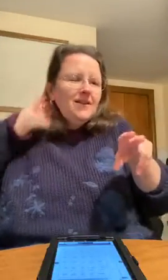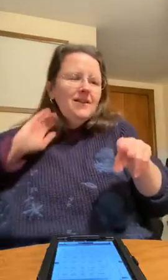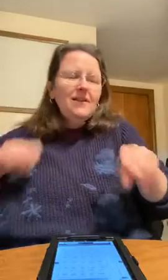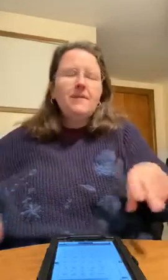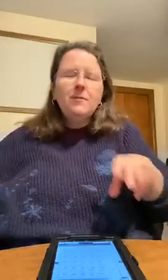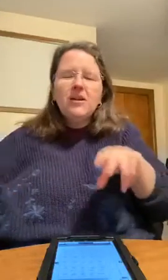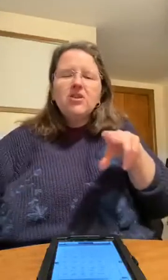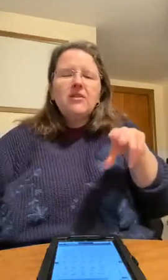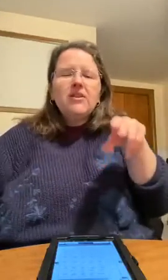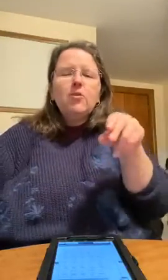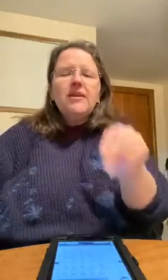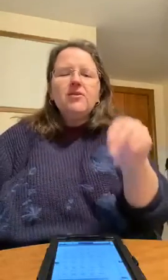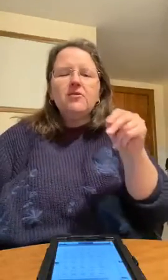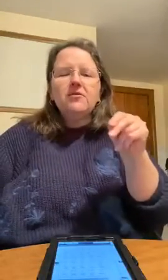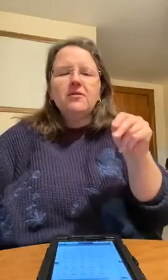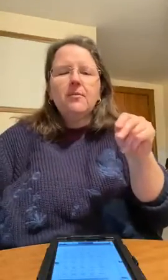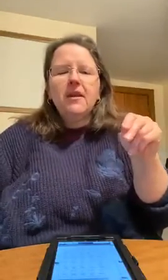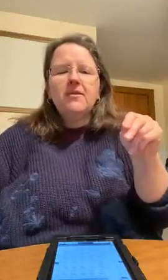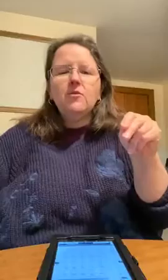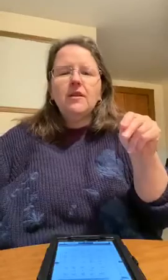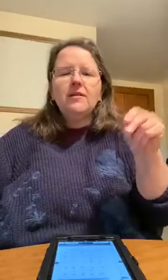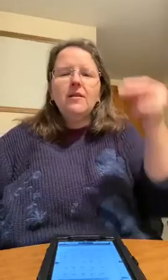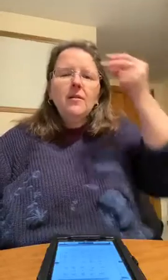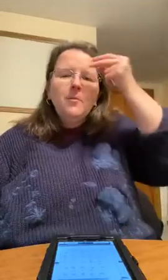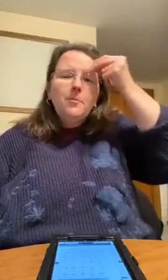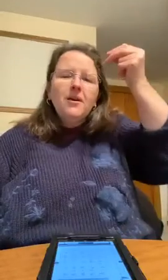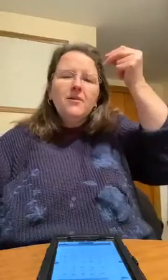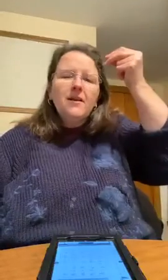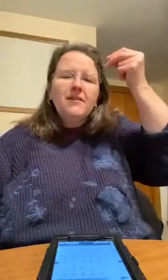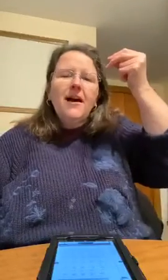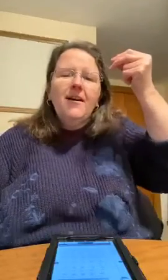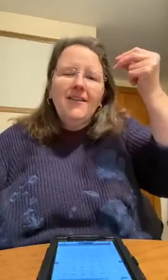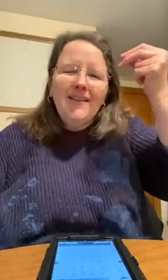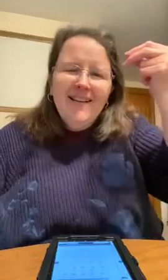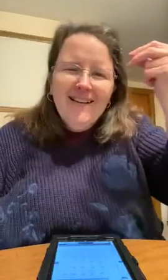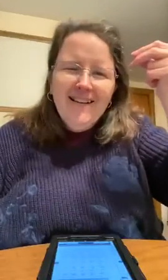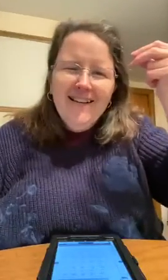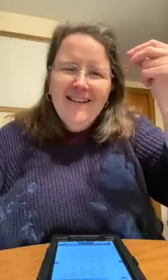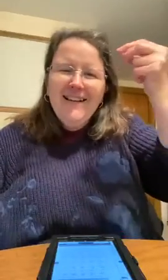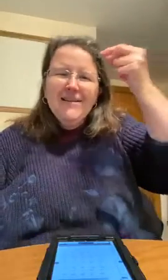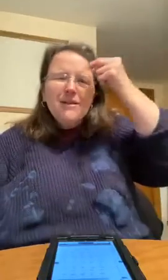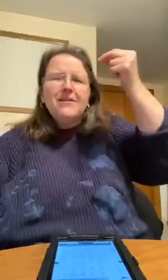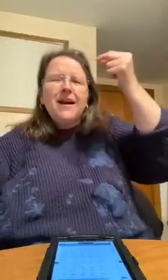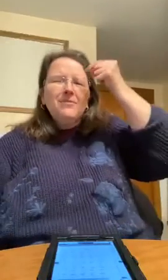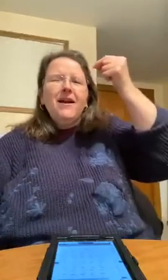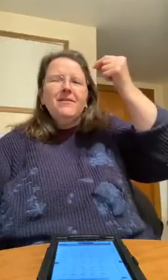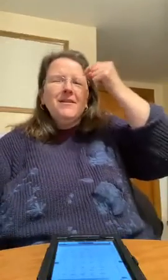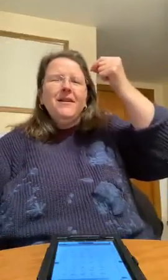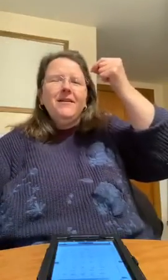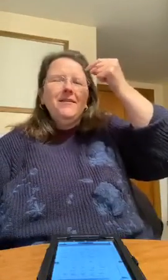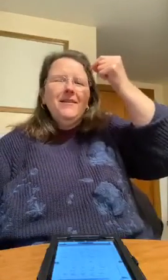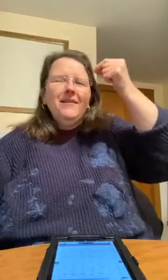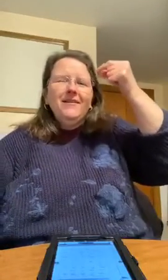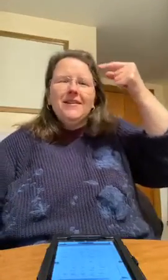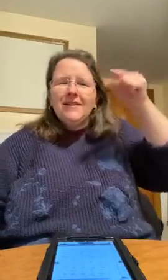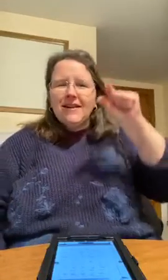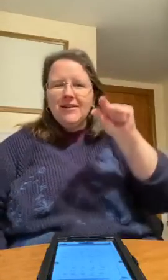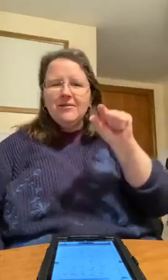if you want to show like tweezers or something and you want to pluck your eyes out, pluck your eyebrows, you can kind of use a